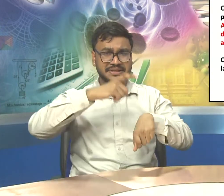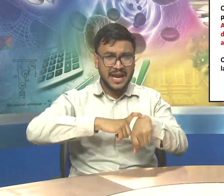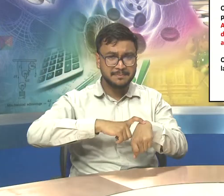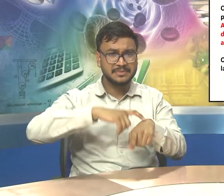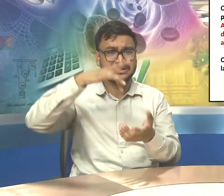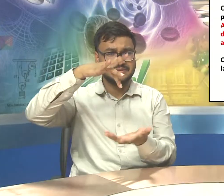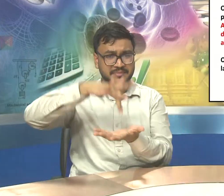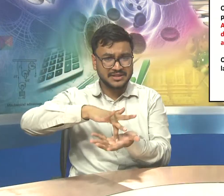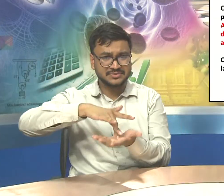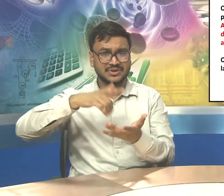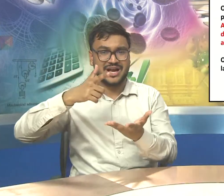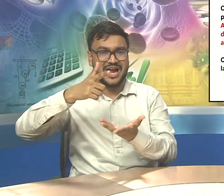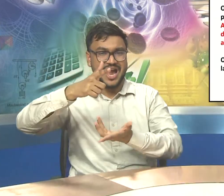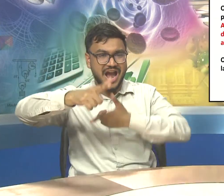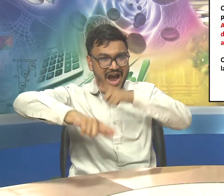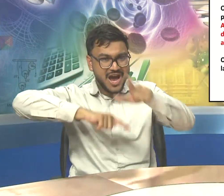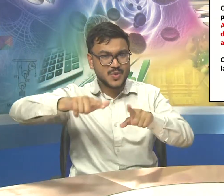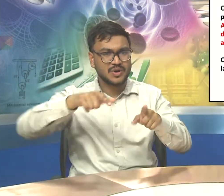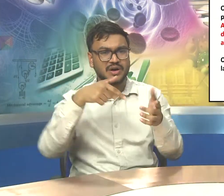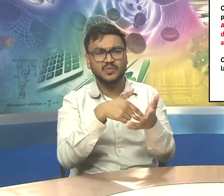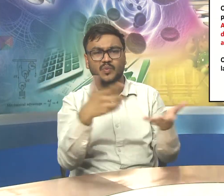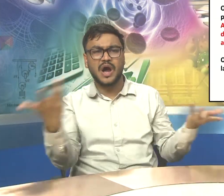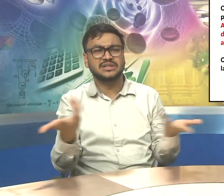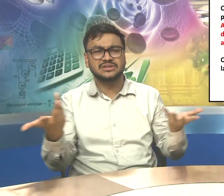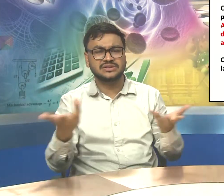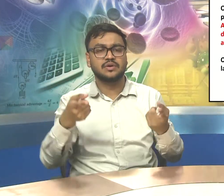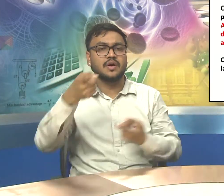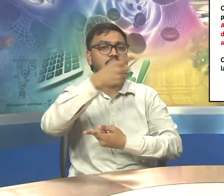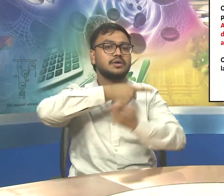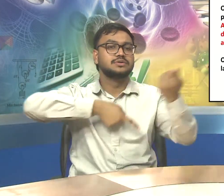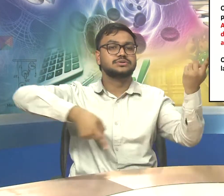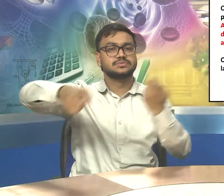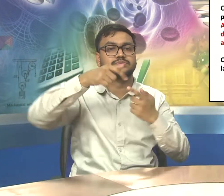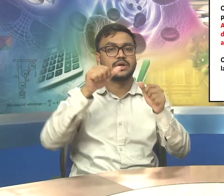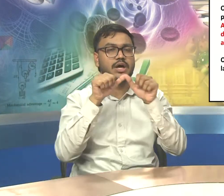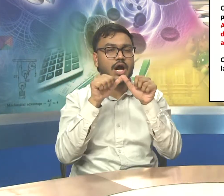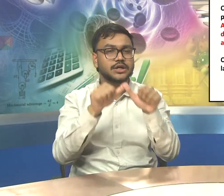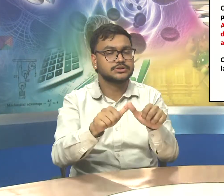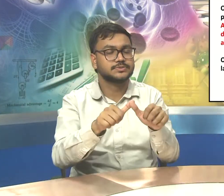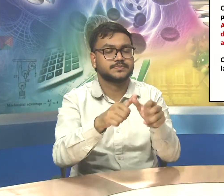Second, can we talk about different time and places in any languages?